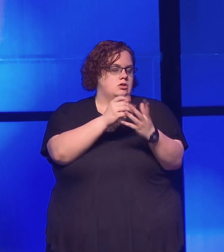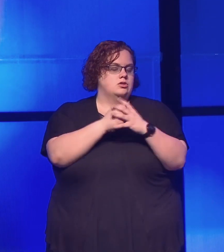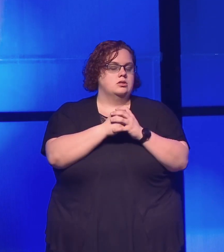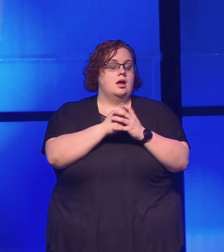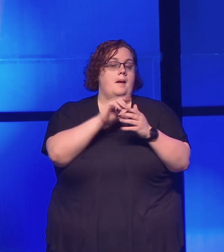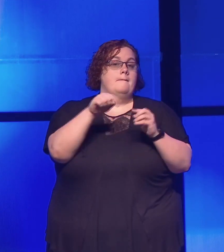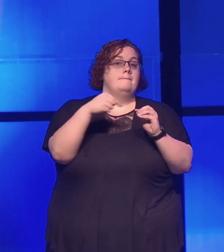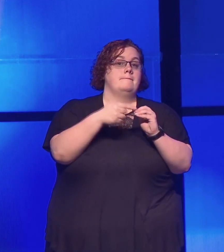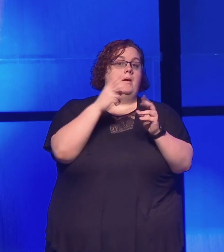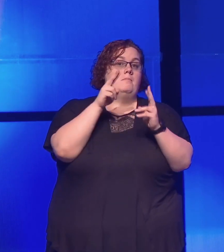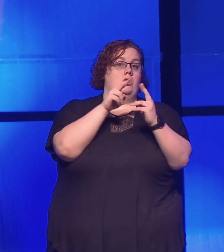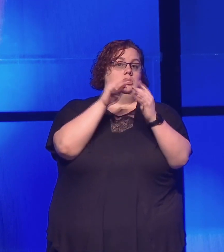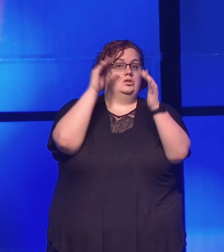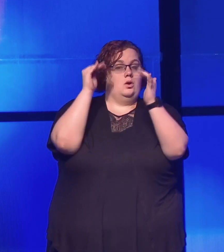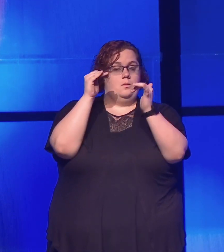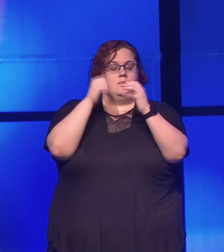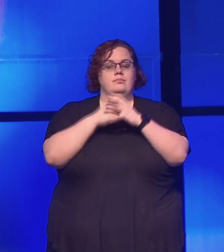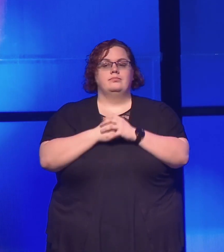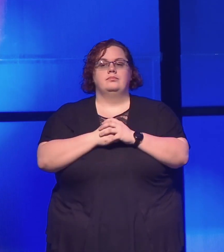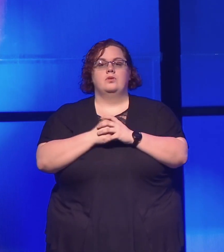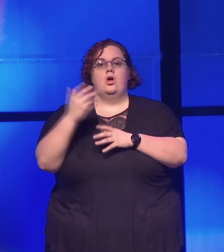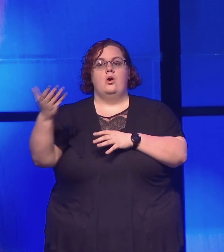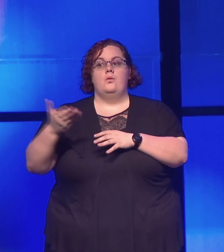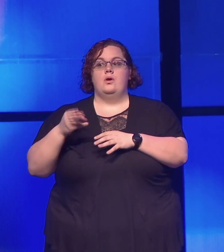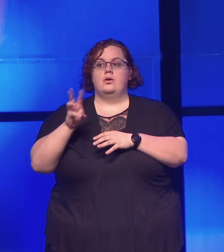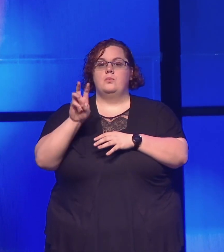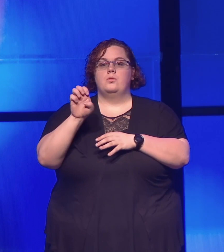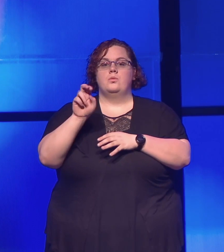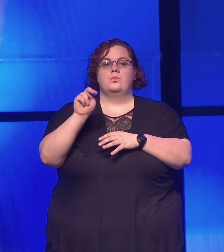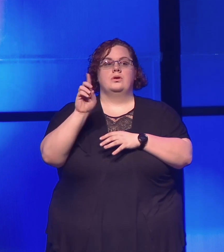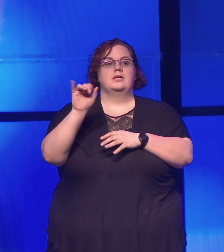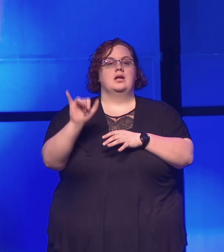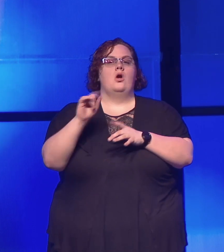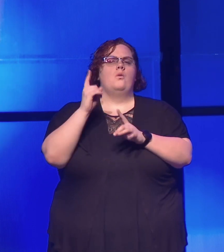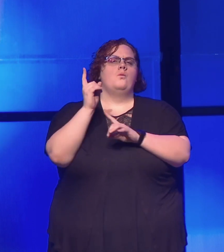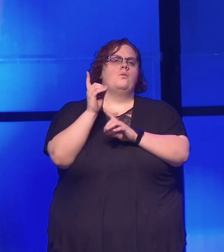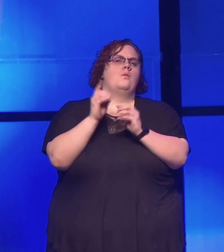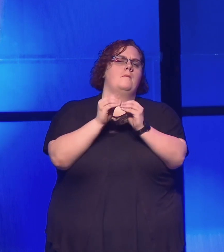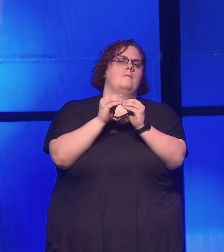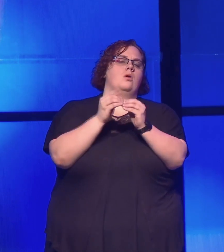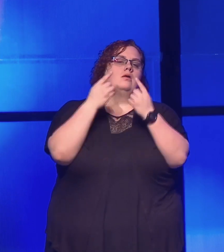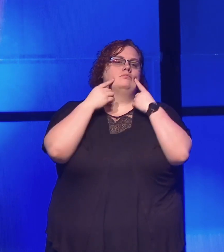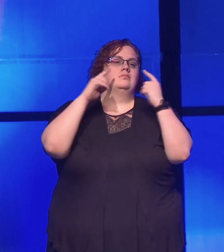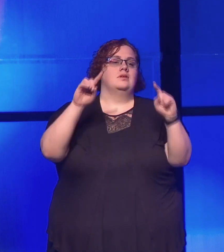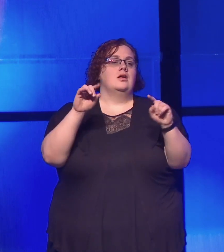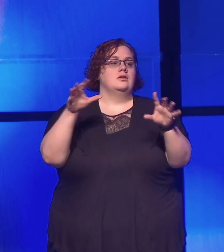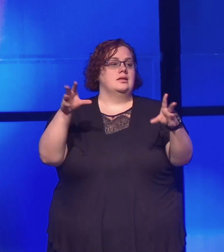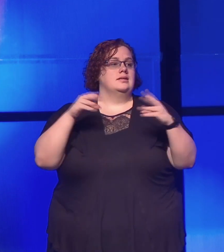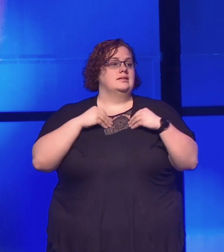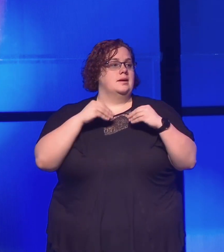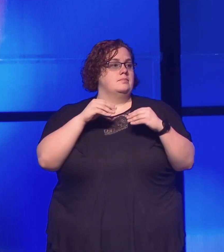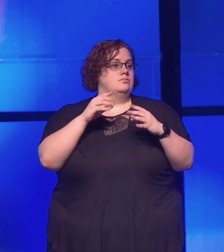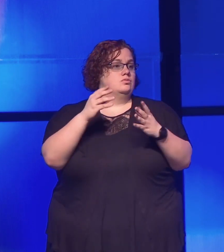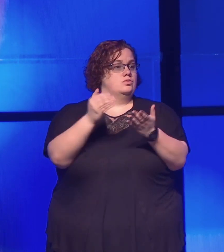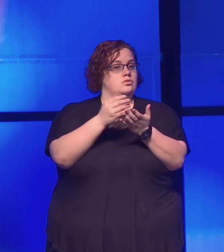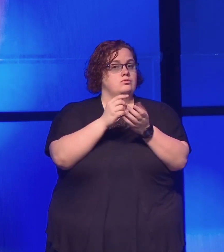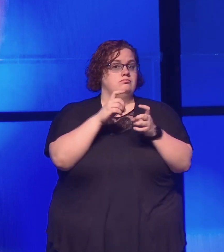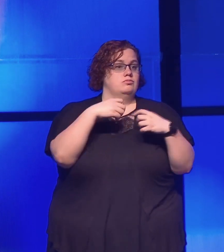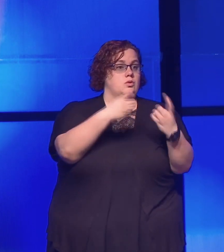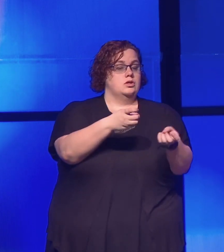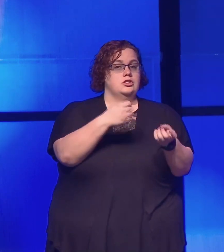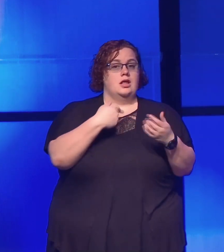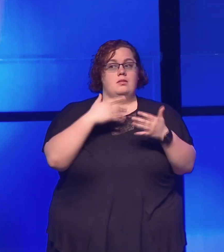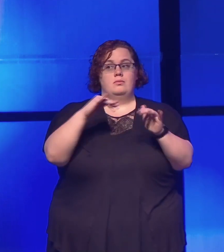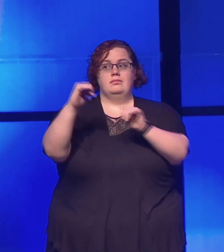Partners in Hope there as well. Do me a favor, welcome Wendy back. She's going to get us one final announcement, receive our donations, and then we'll have our blessing and get you out